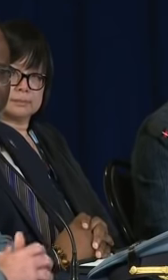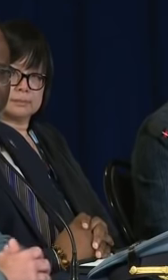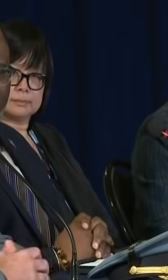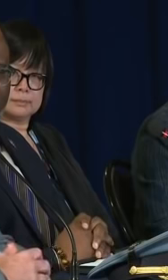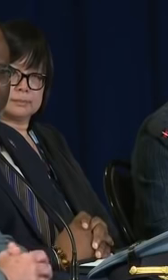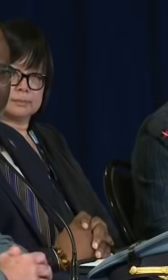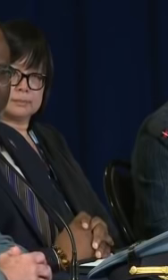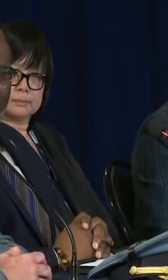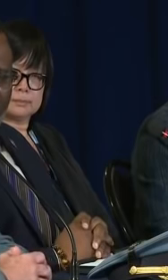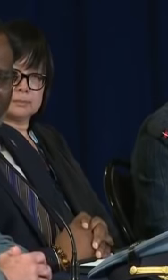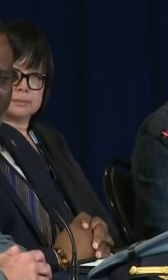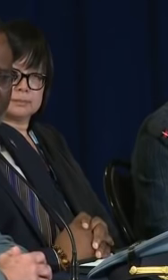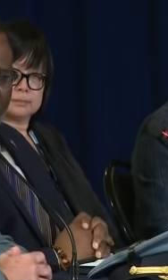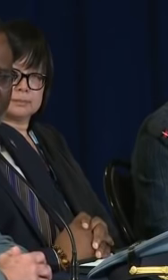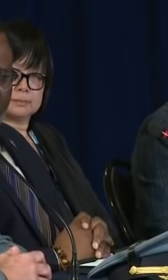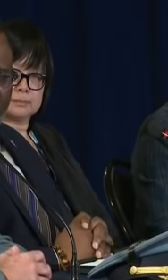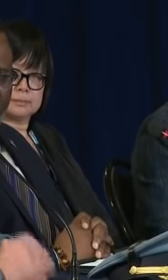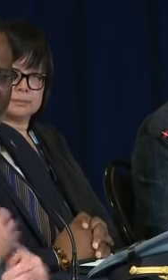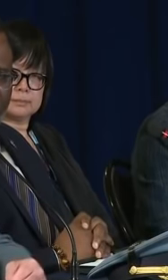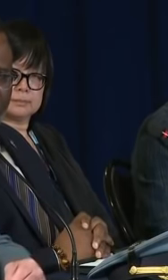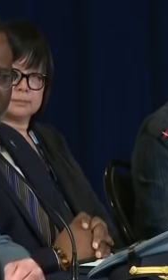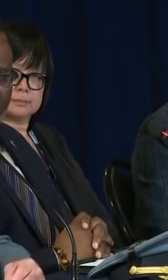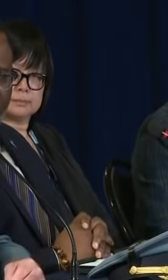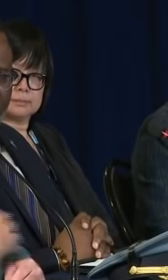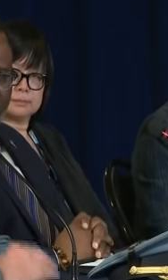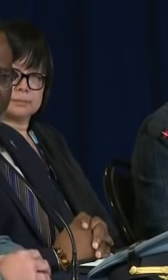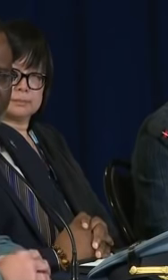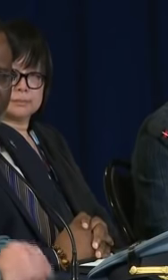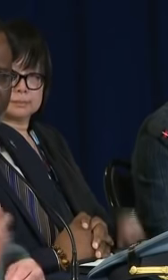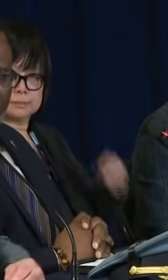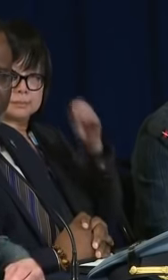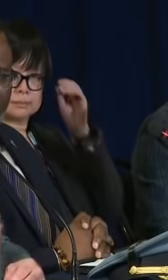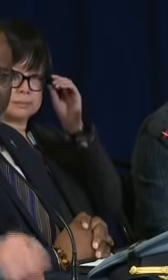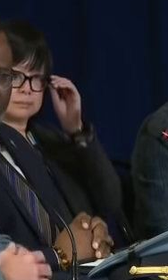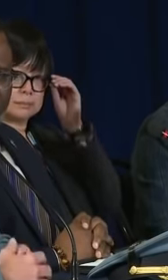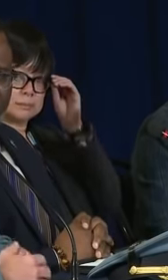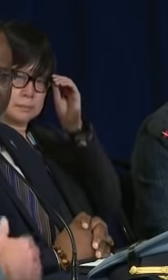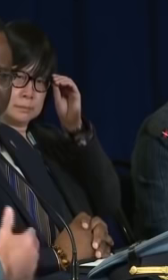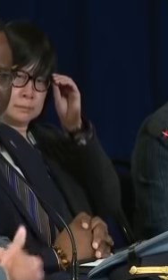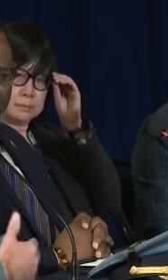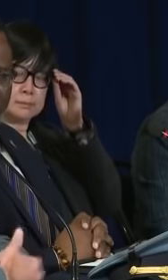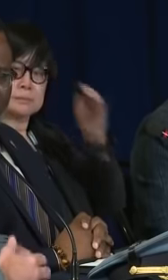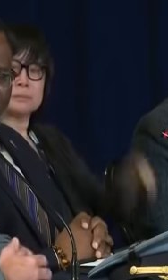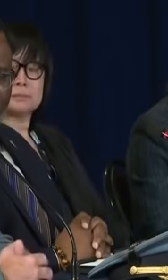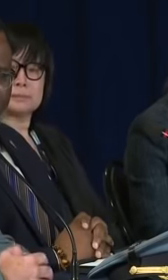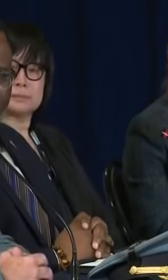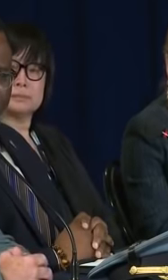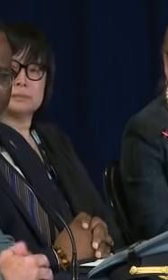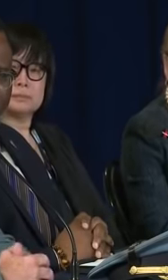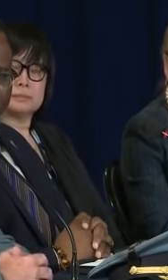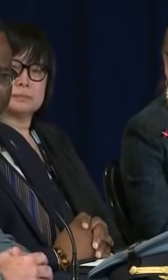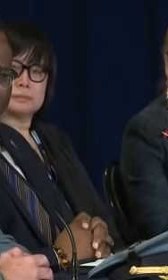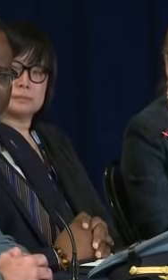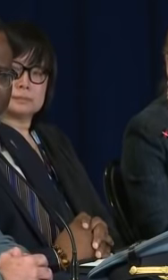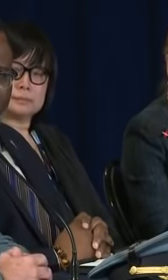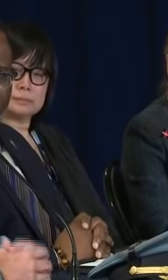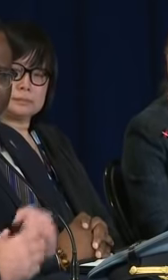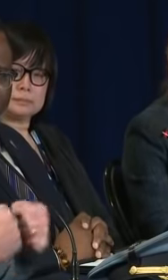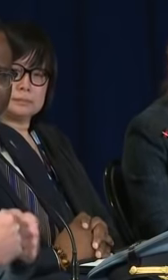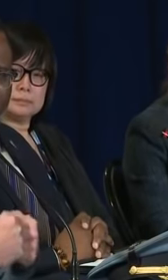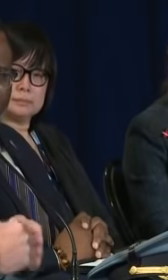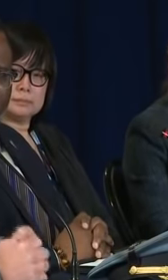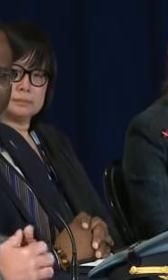as a multiple disaster state, as the former Recovery Bureau chief and major of OEM, that is almost a daily